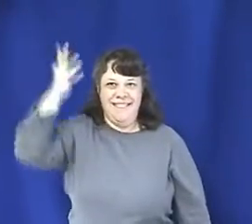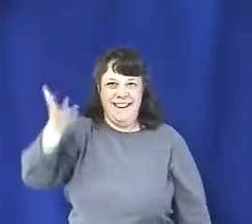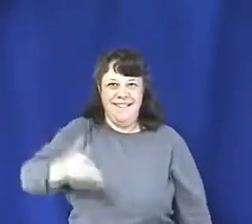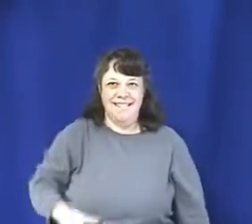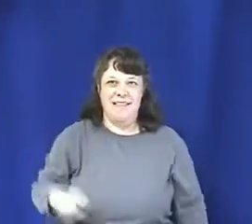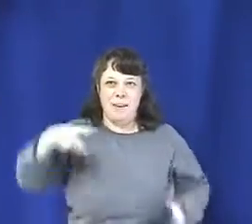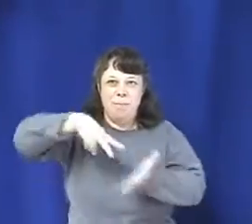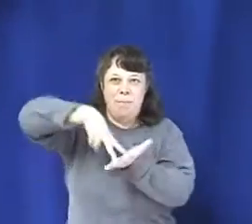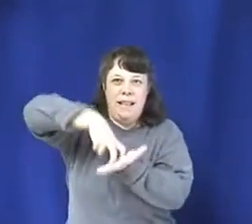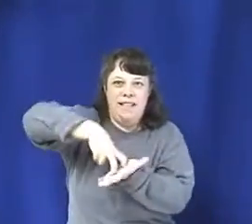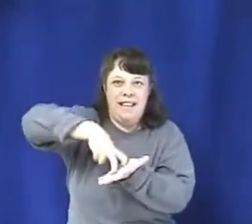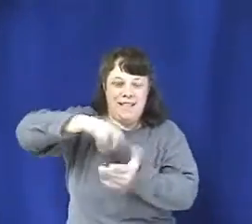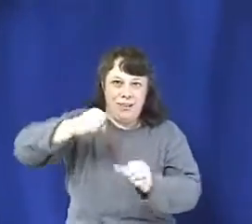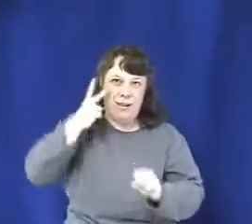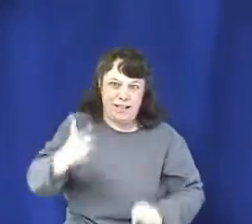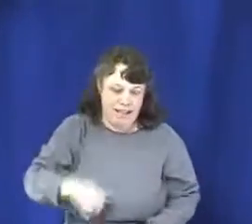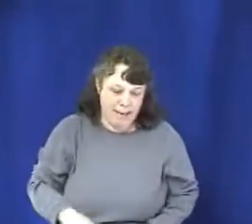There, have to bend at the knees so you can see that.